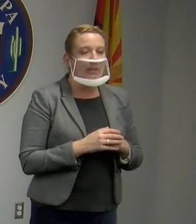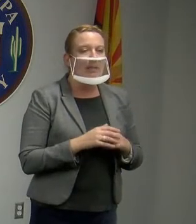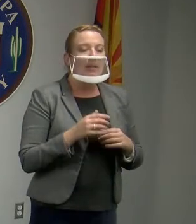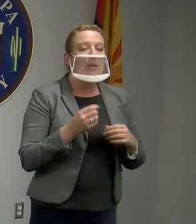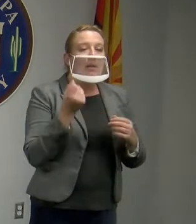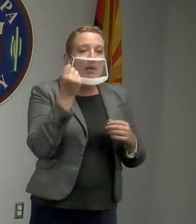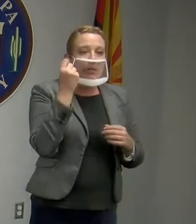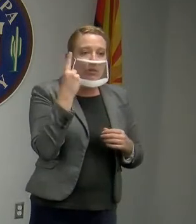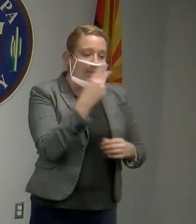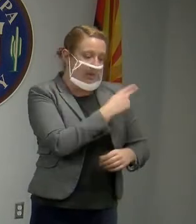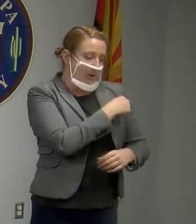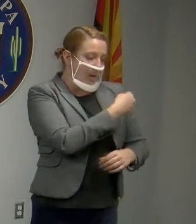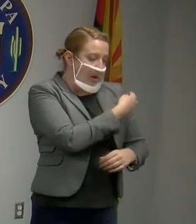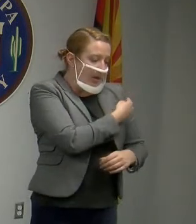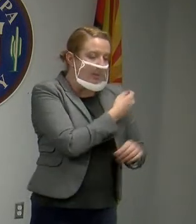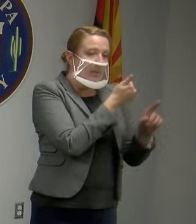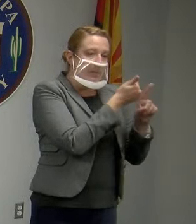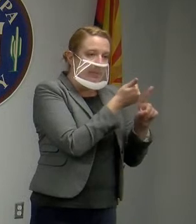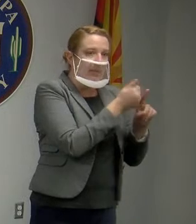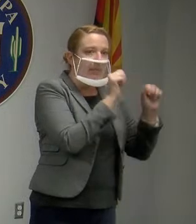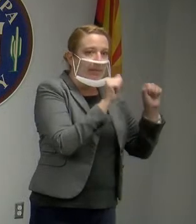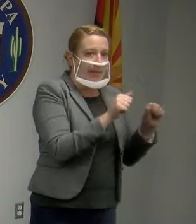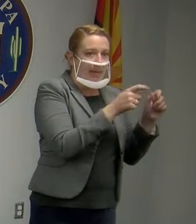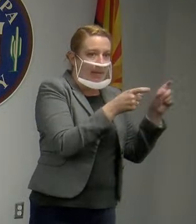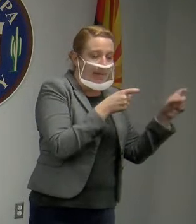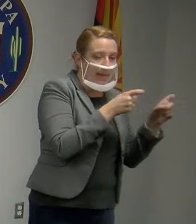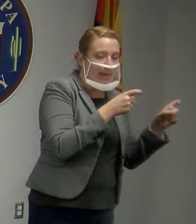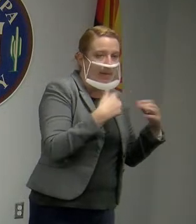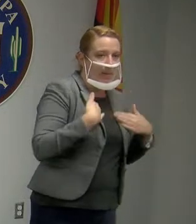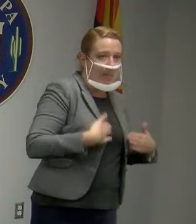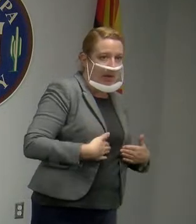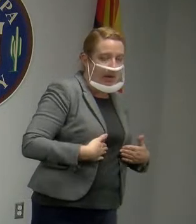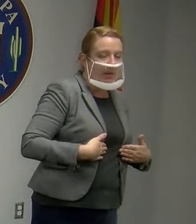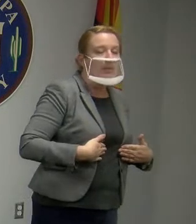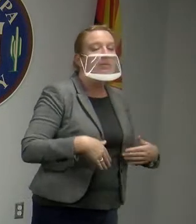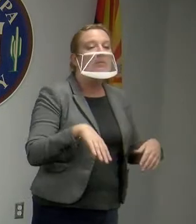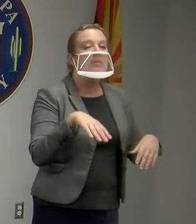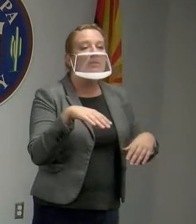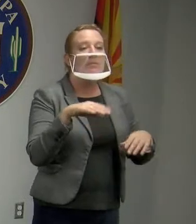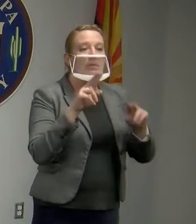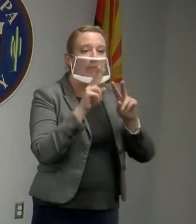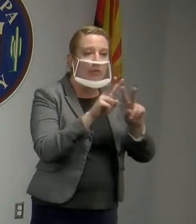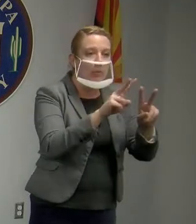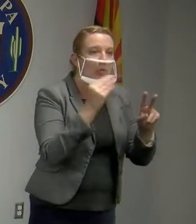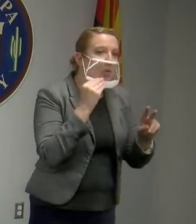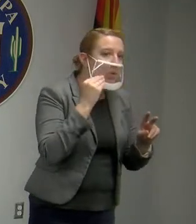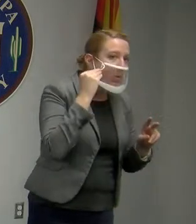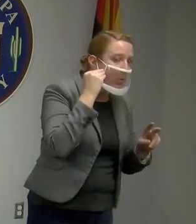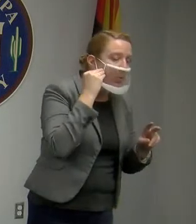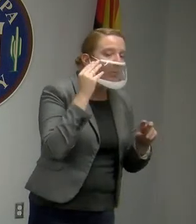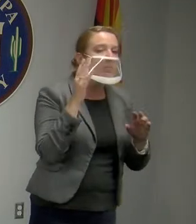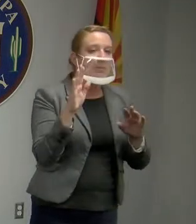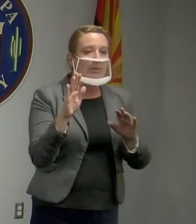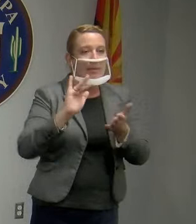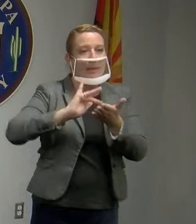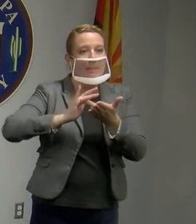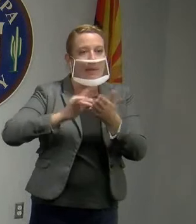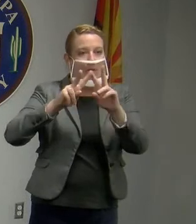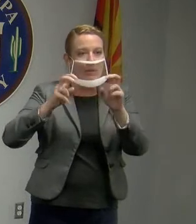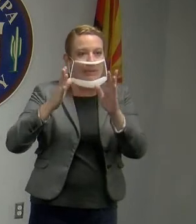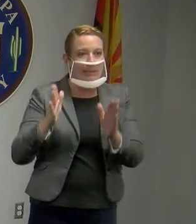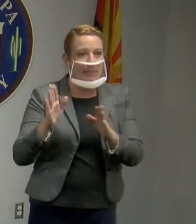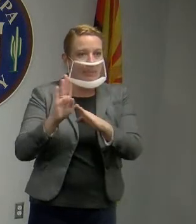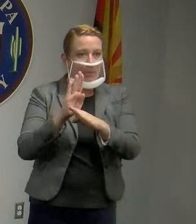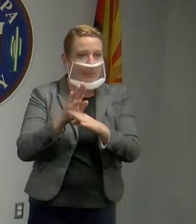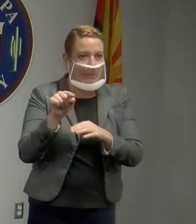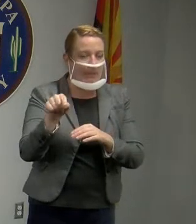system. Hospitals have coolers, funeral homes have coolers, medical examiner's offices have coolers. So bodies come into